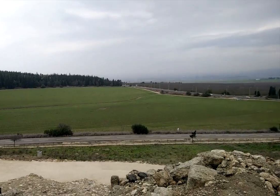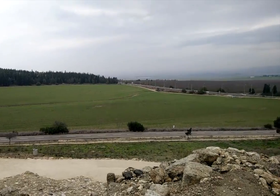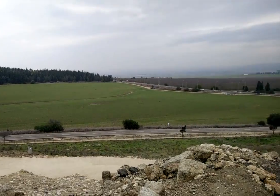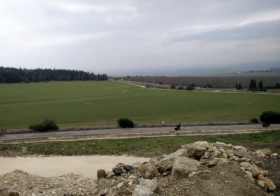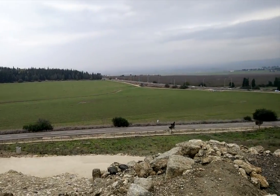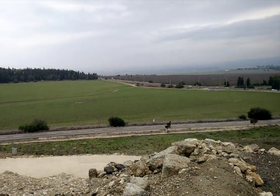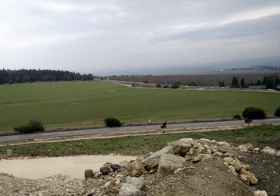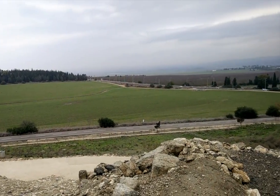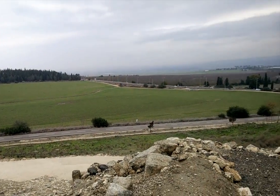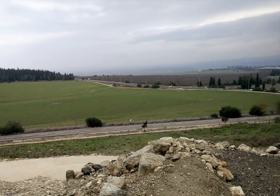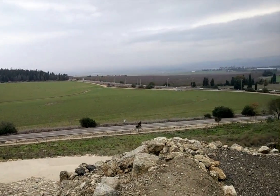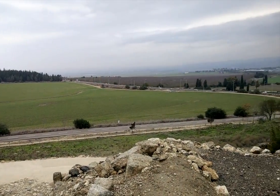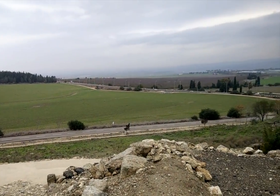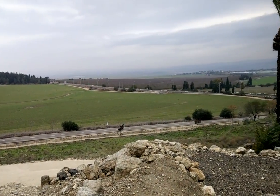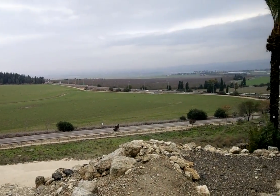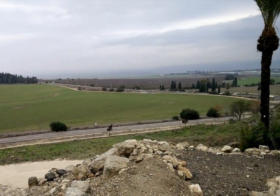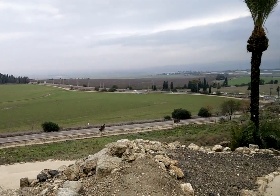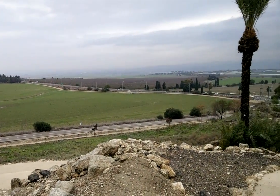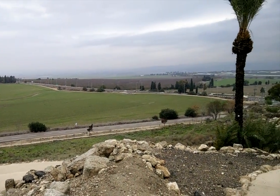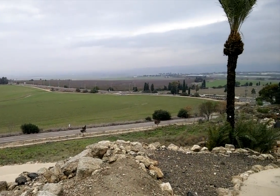The Valley of Armageddon.